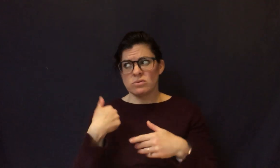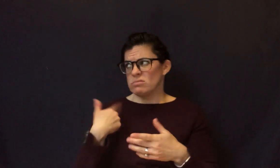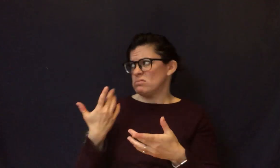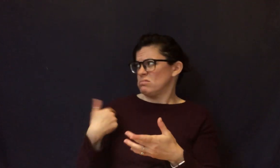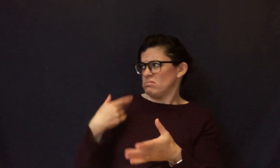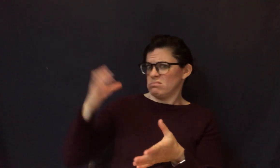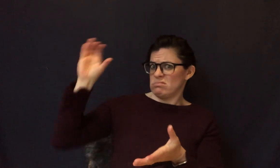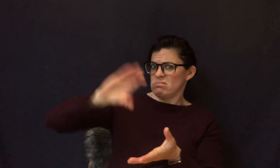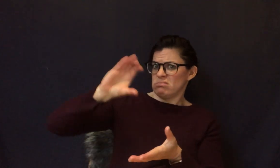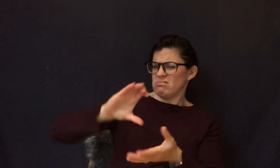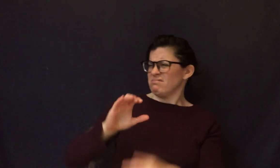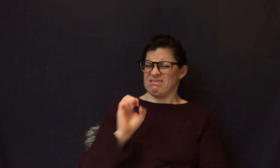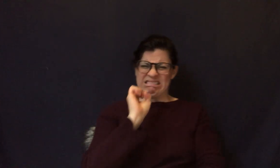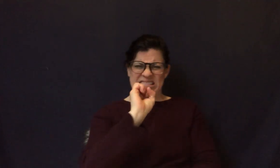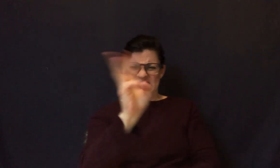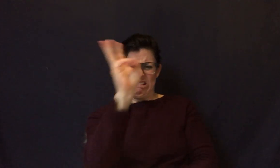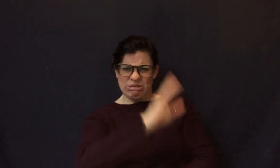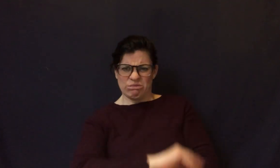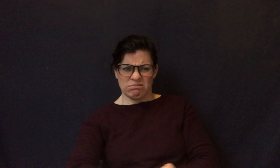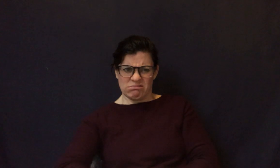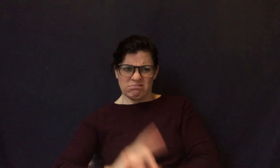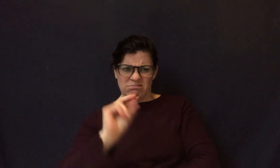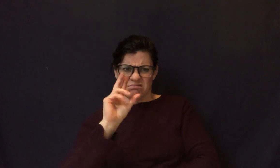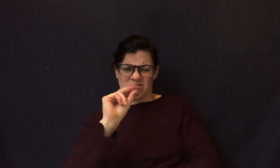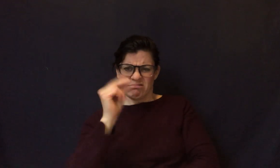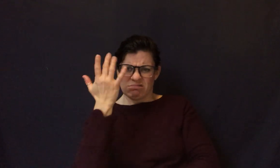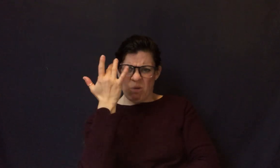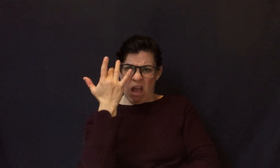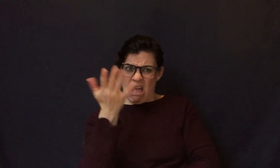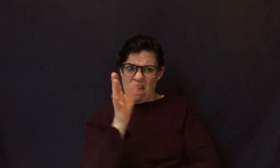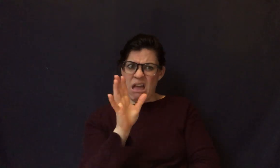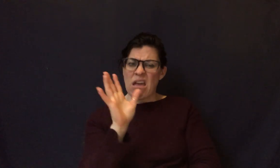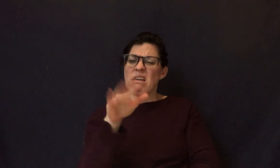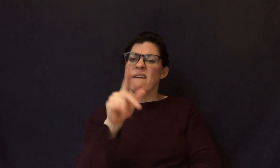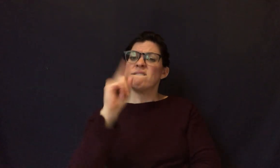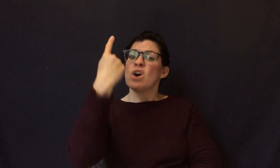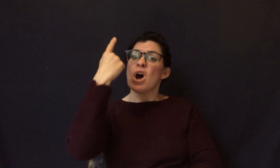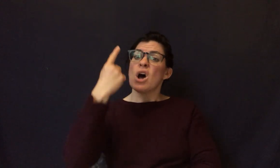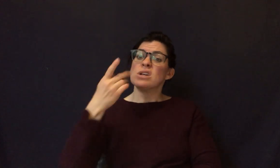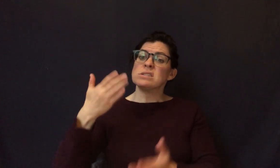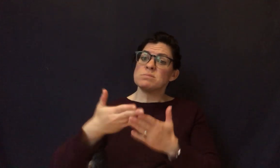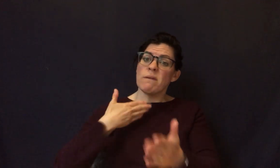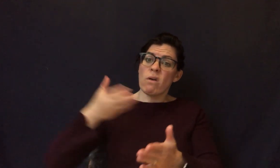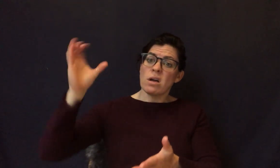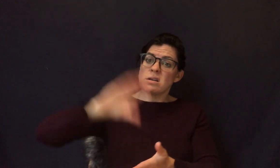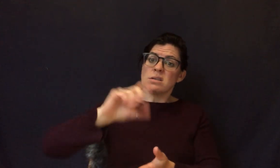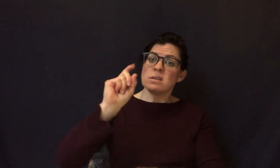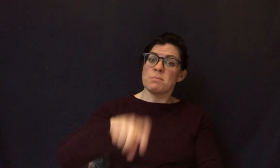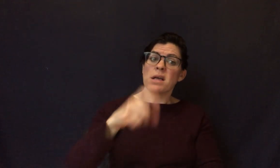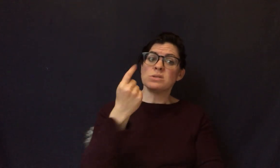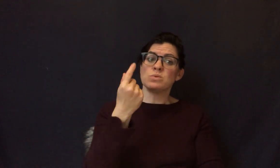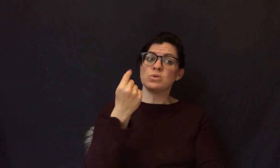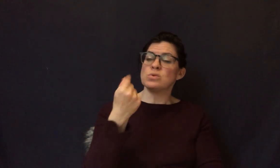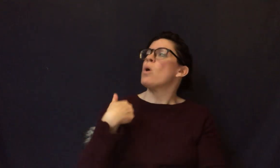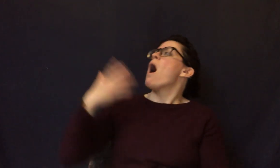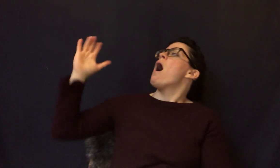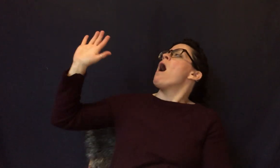Because, oh my God, because the liquid, like not the ketchup, but there's like, Because all the good